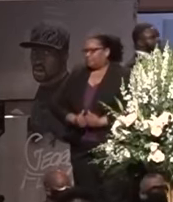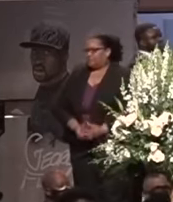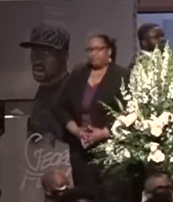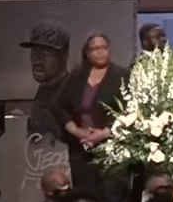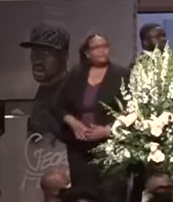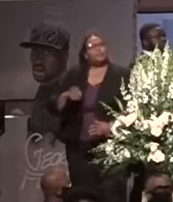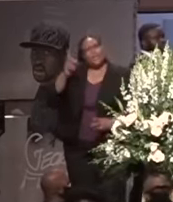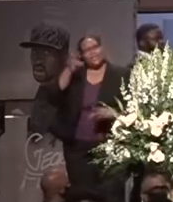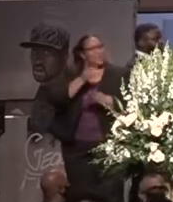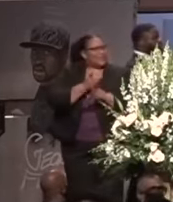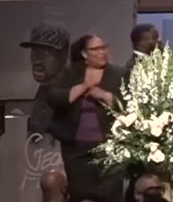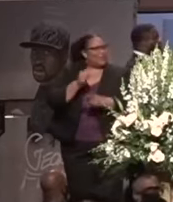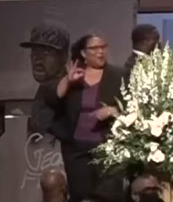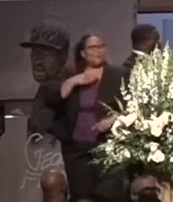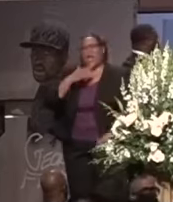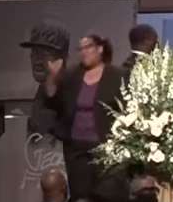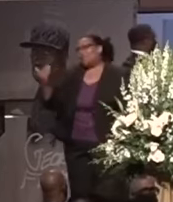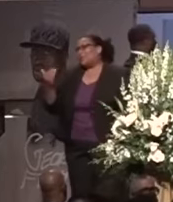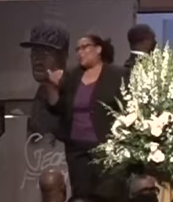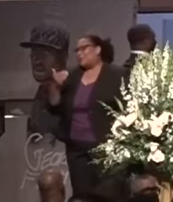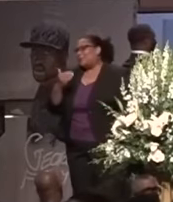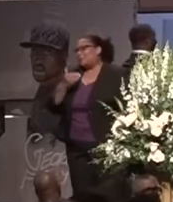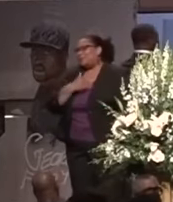He's the keeper of my soul.